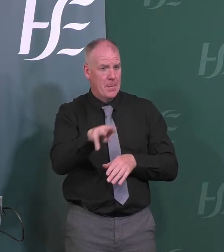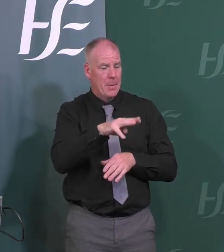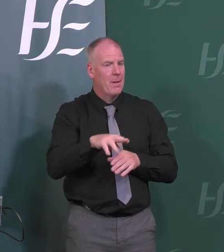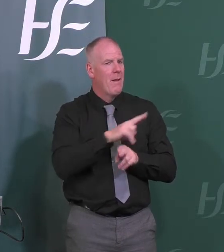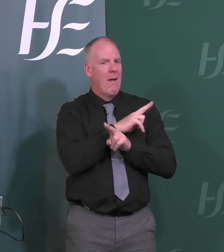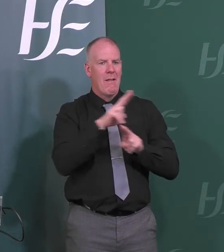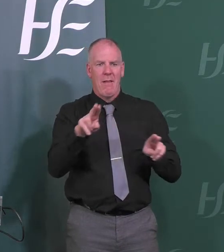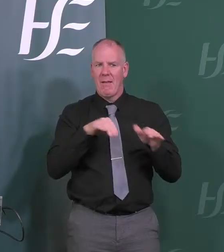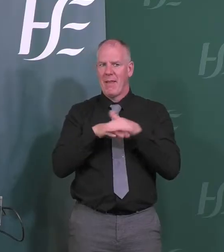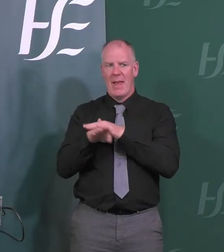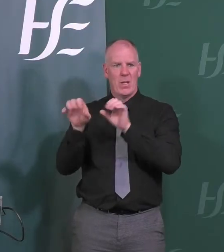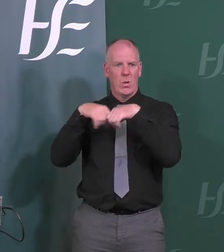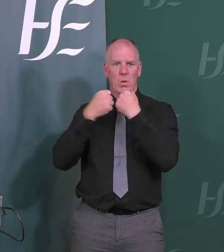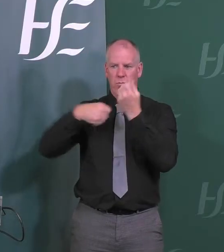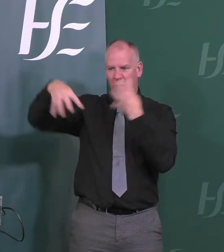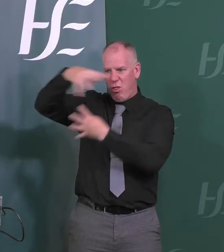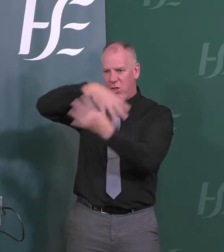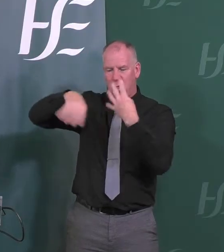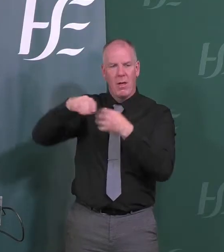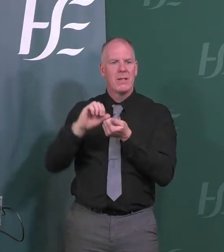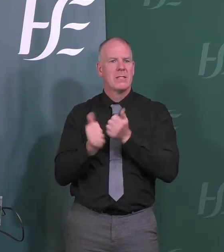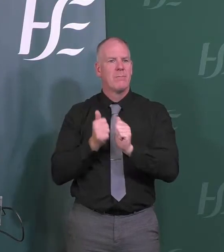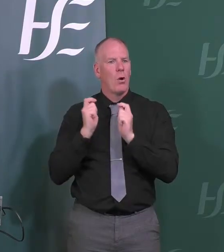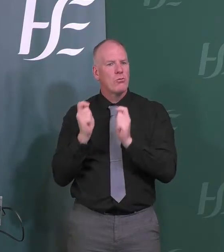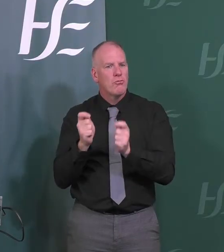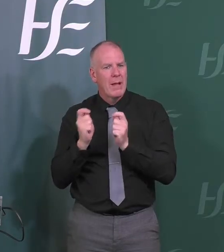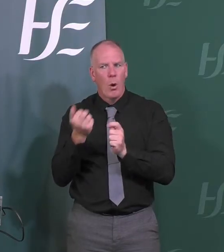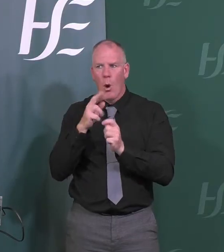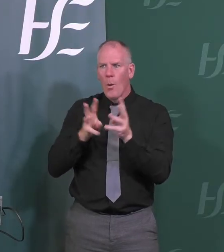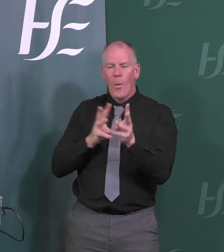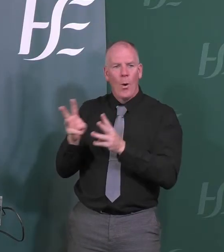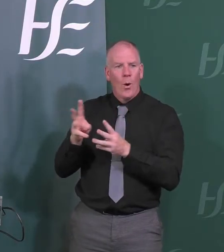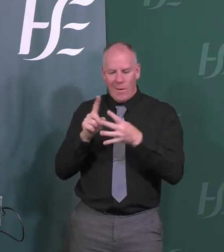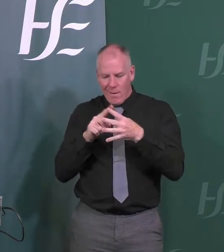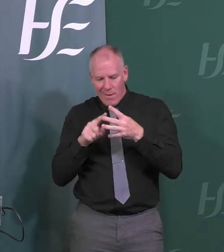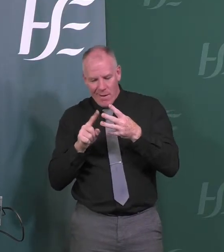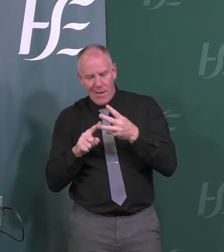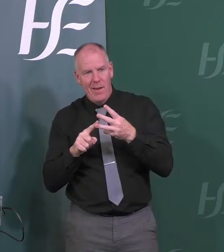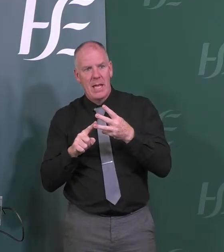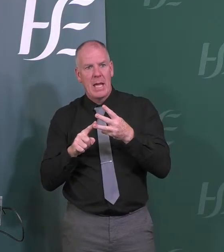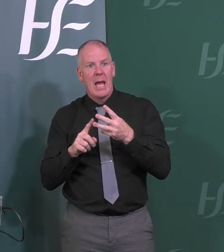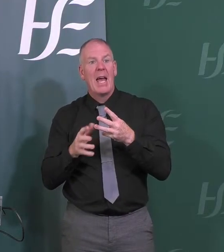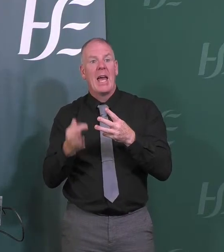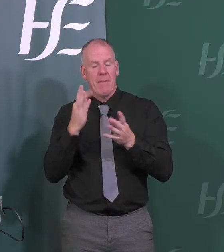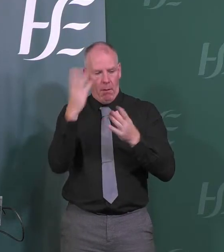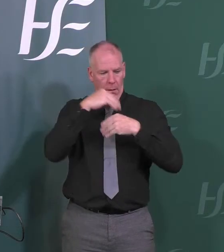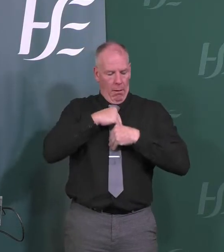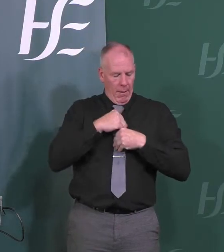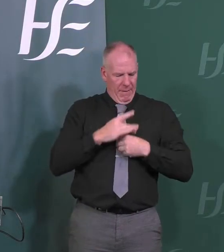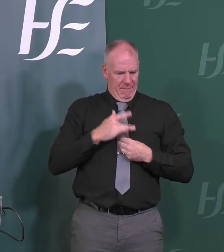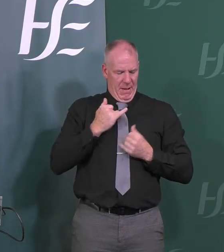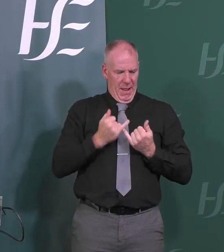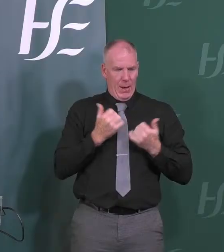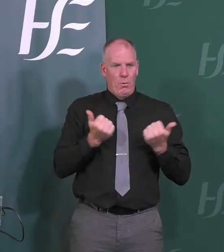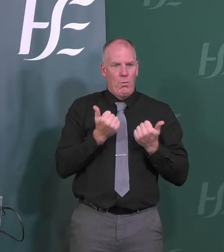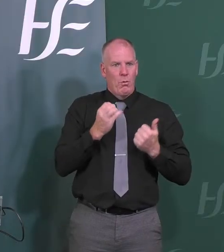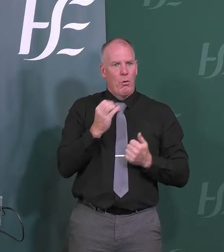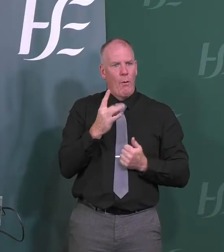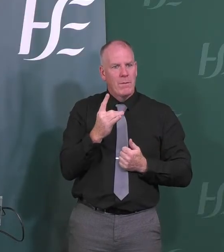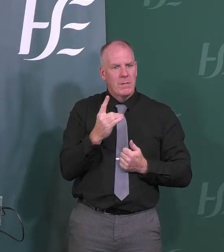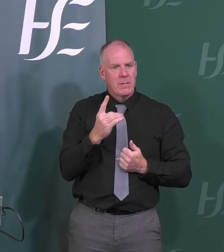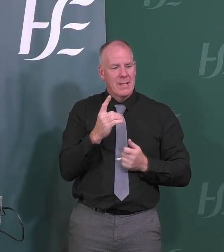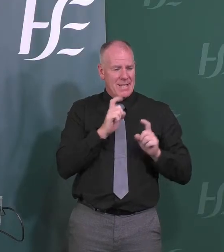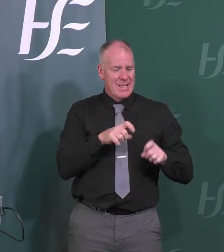not attend social gatherings or sports training or place of work if they have symptoms of COVID-19. Stay at home, get yourself a